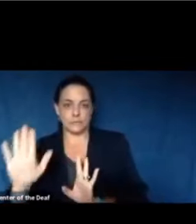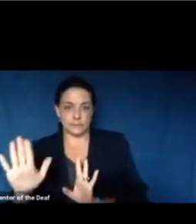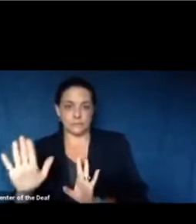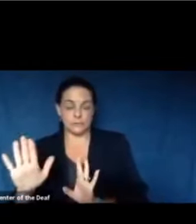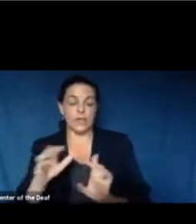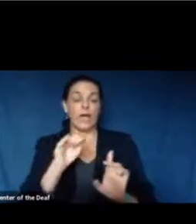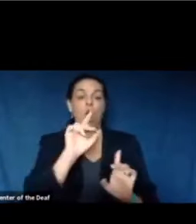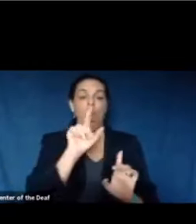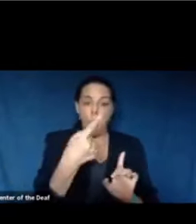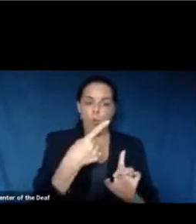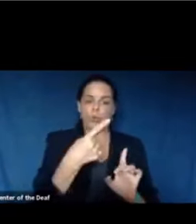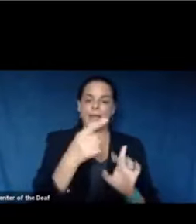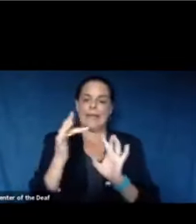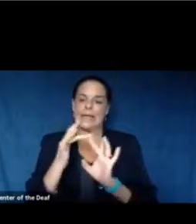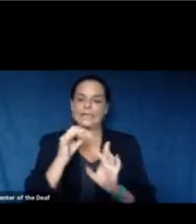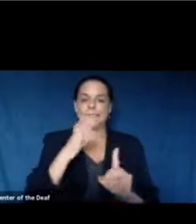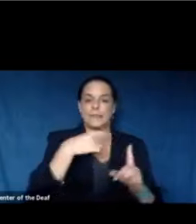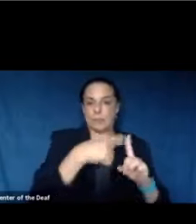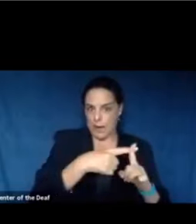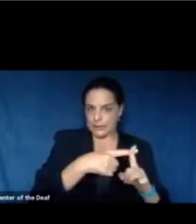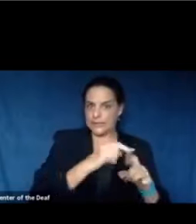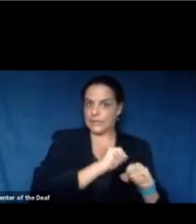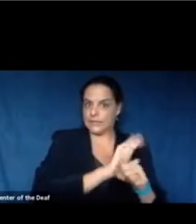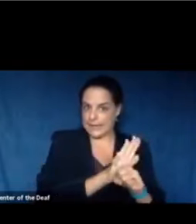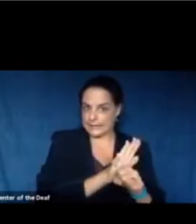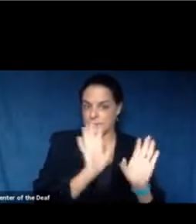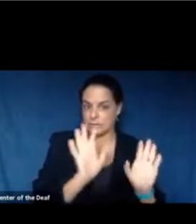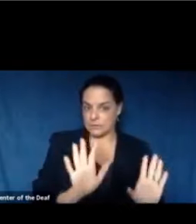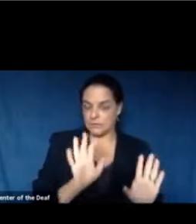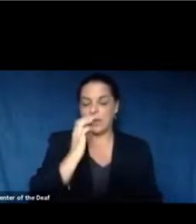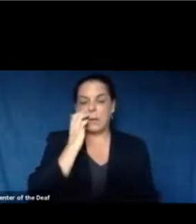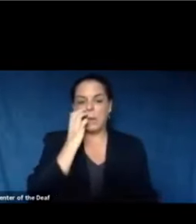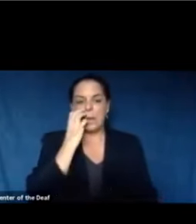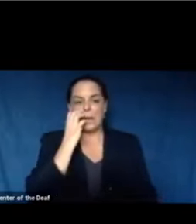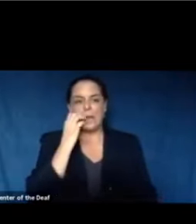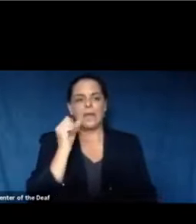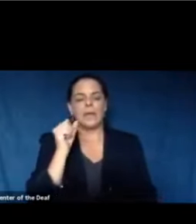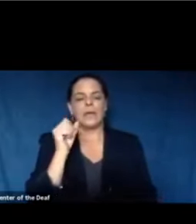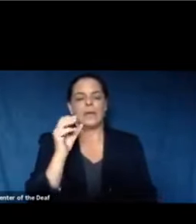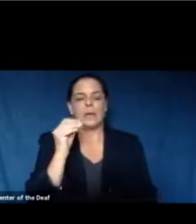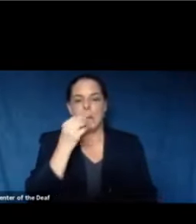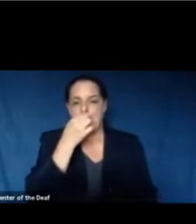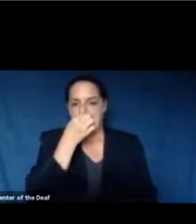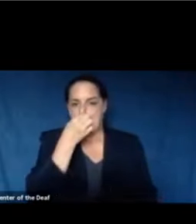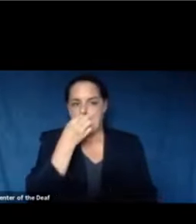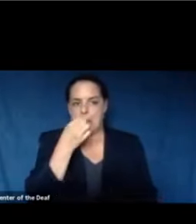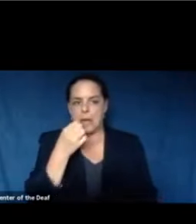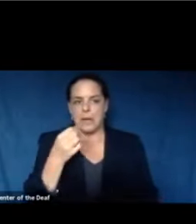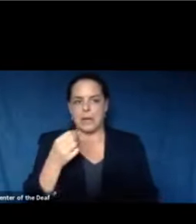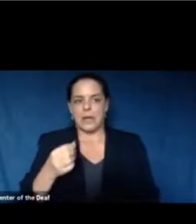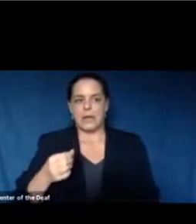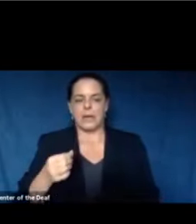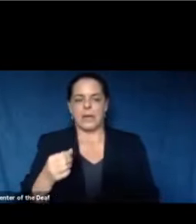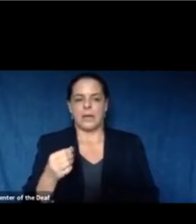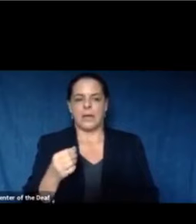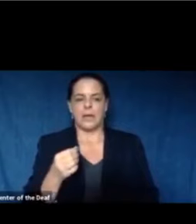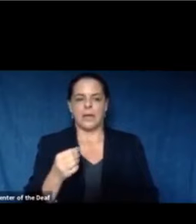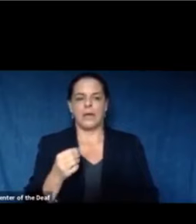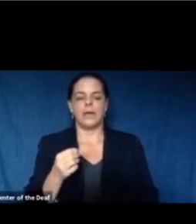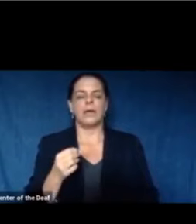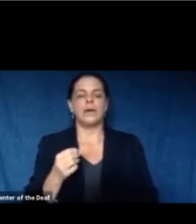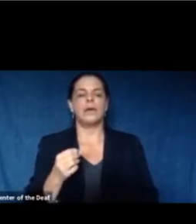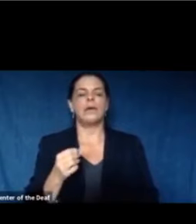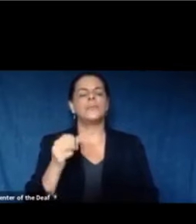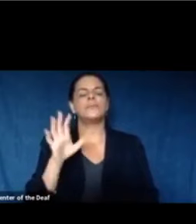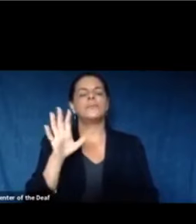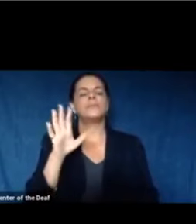asking. Now, if, so I'm getting a question here, maybe I'm not tracking. I